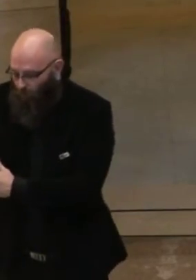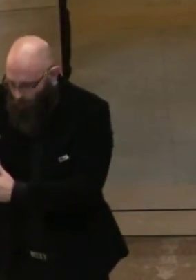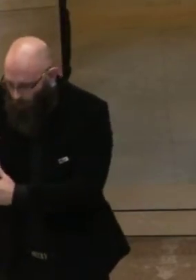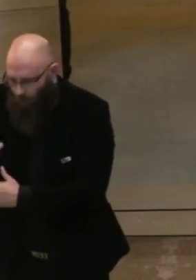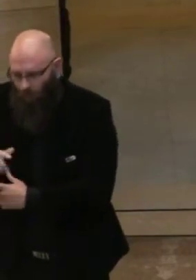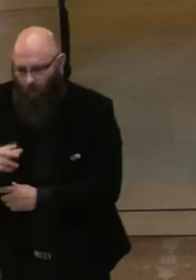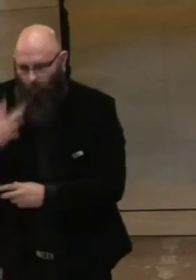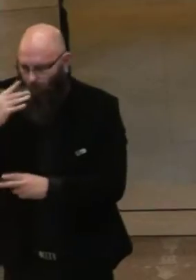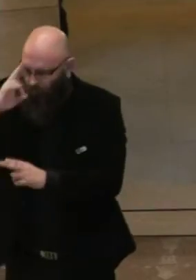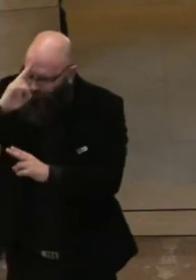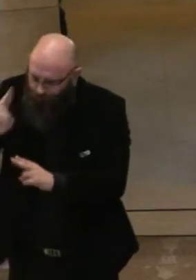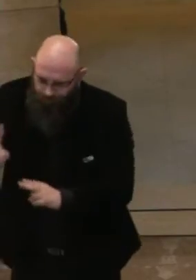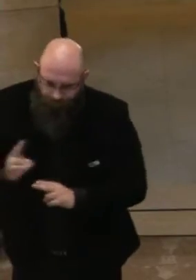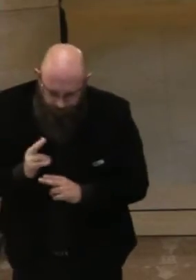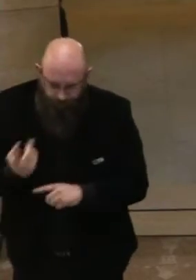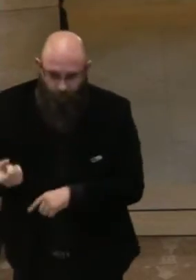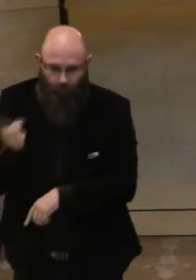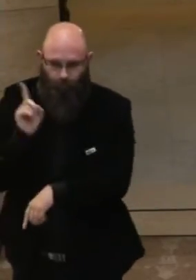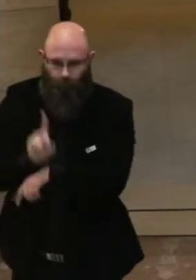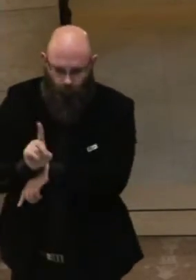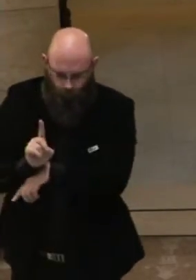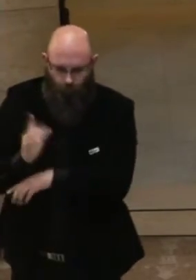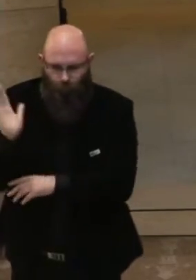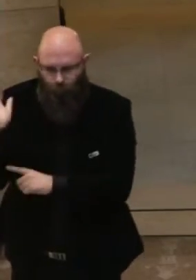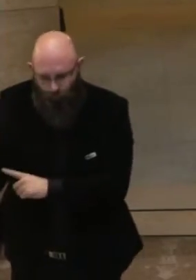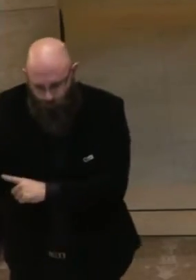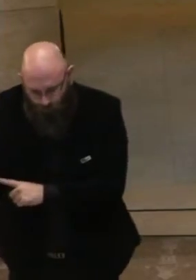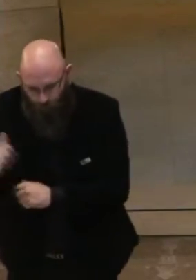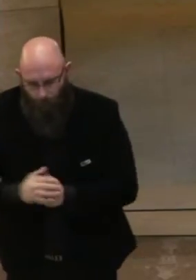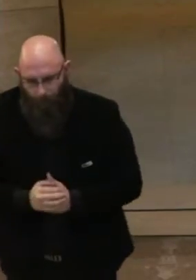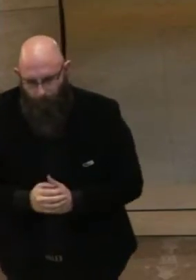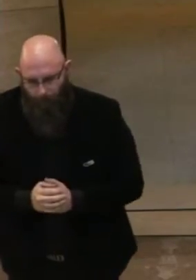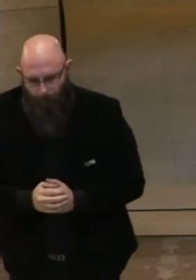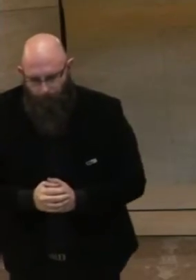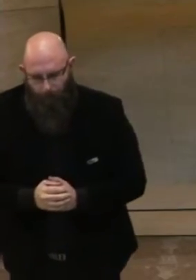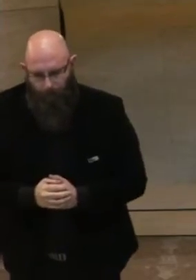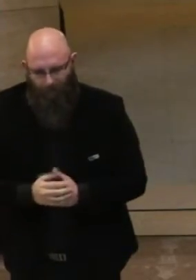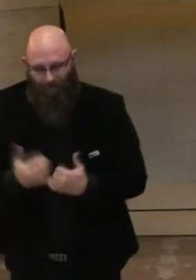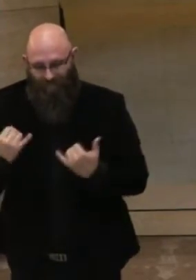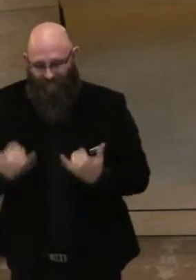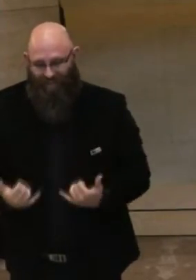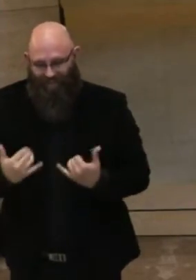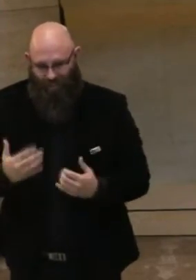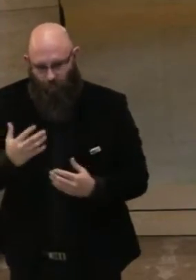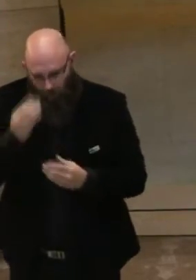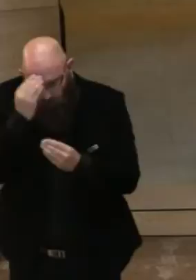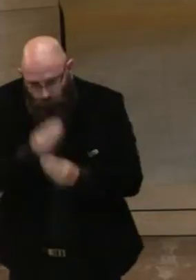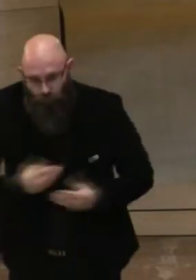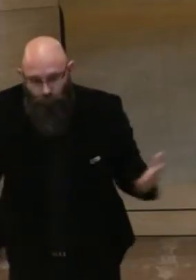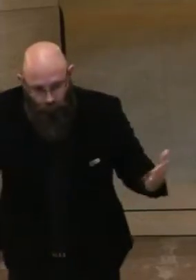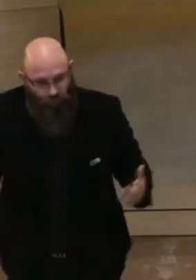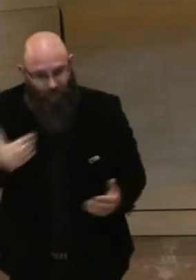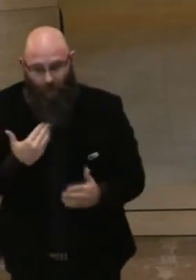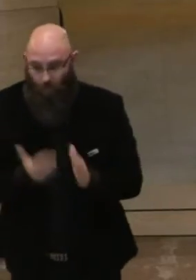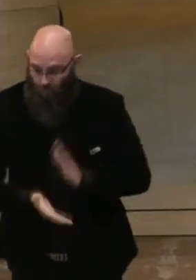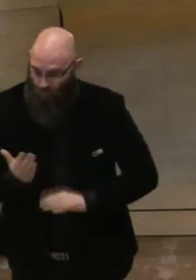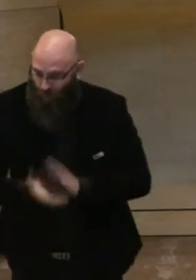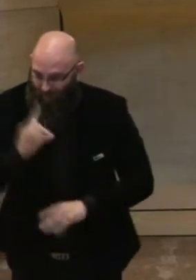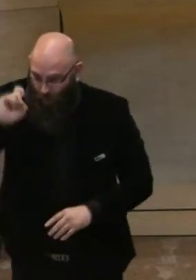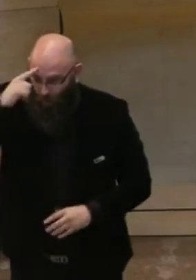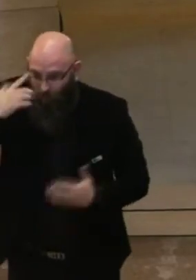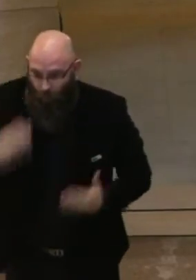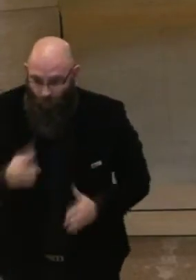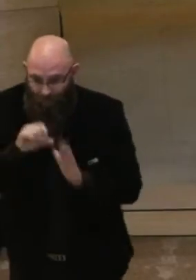And today I'm happy to announce my candidacy for governor of the state of Minnesota.